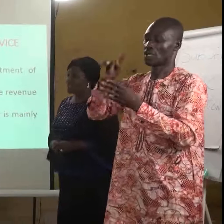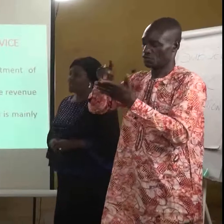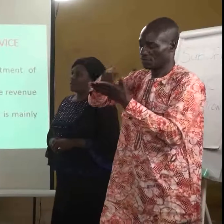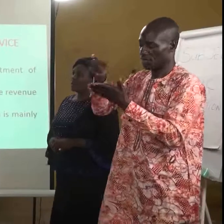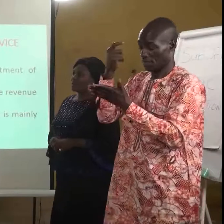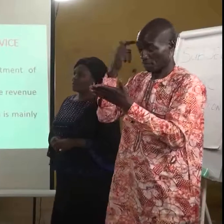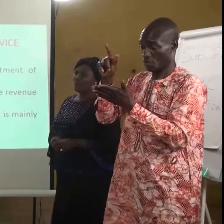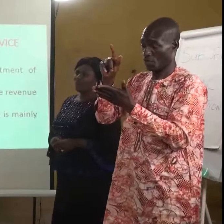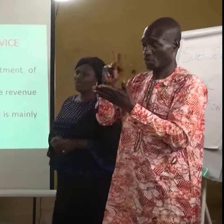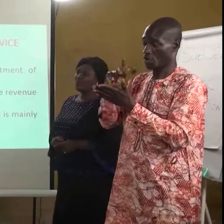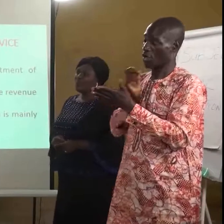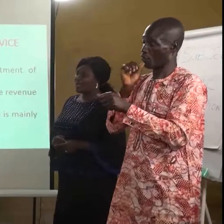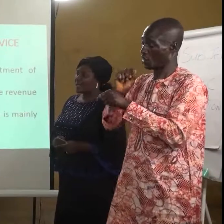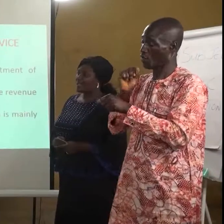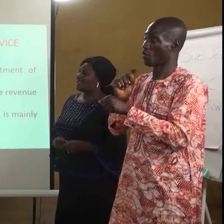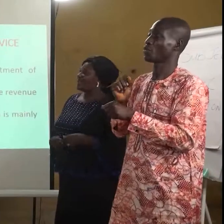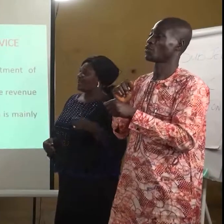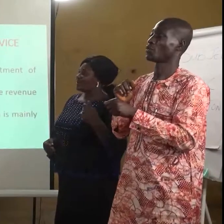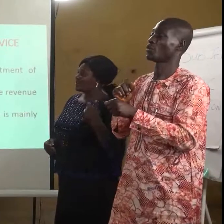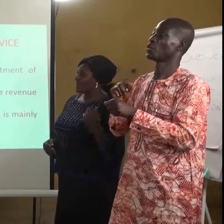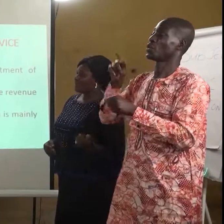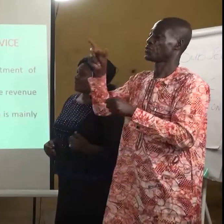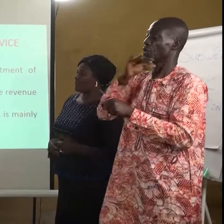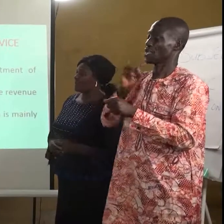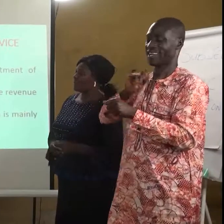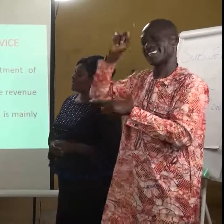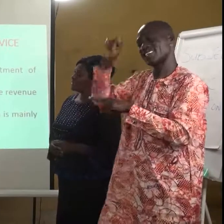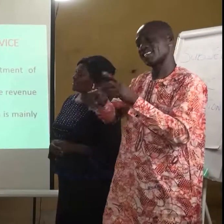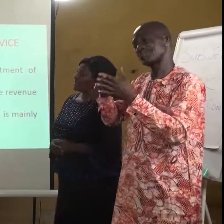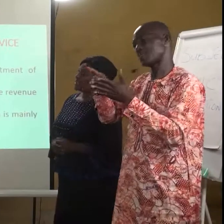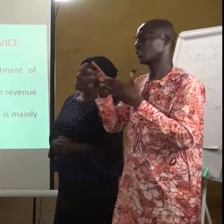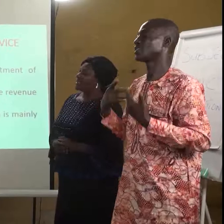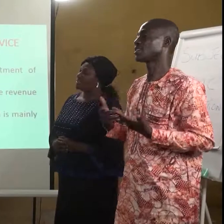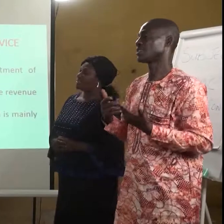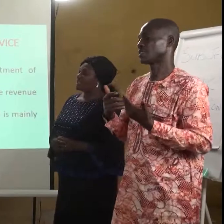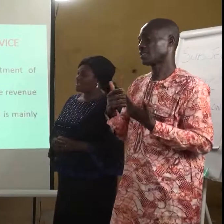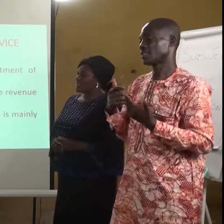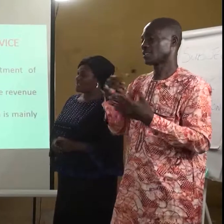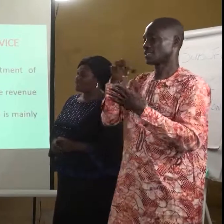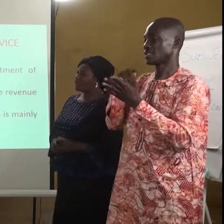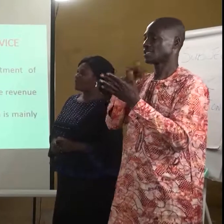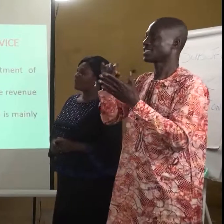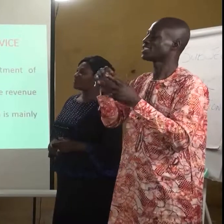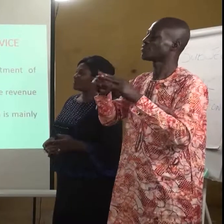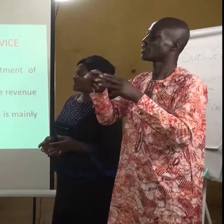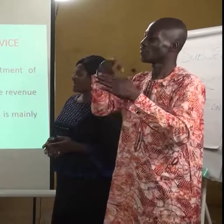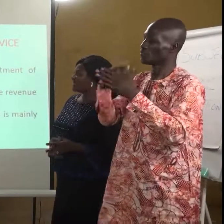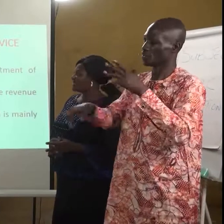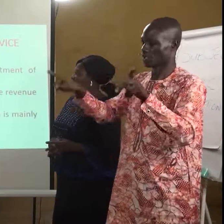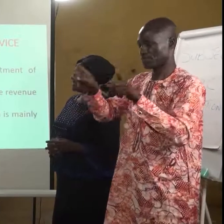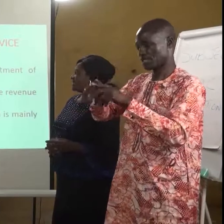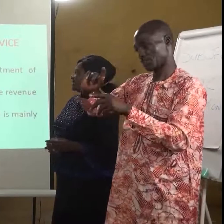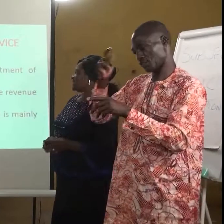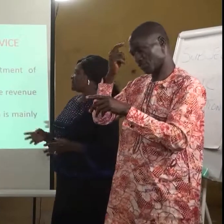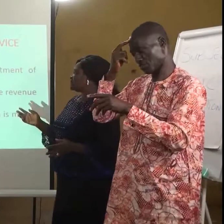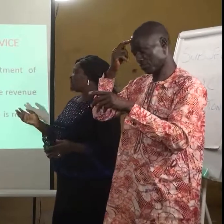service, you and I cannot afford it because it is expensive, but government subsidizes